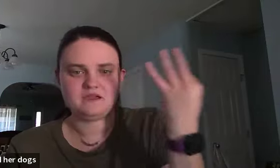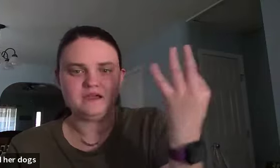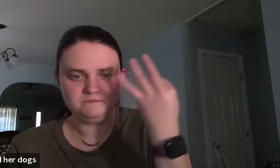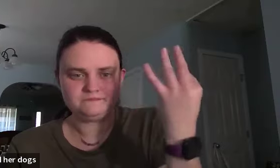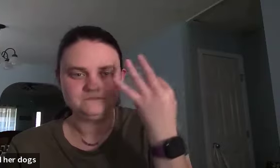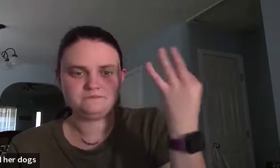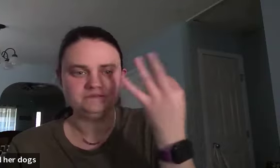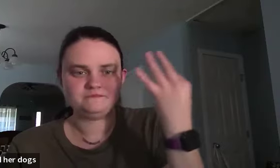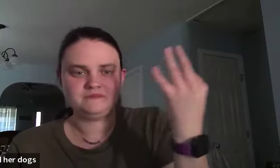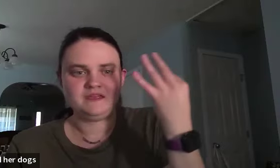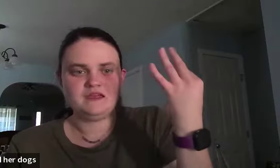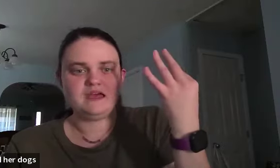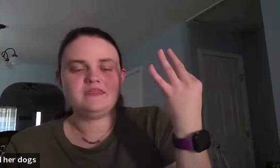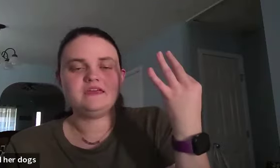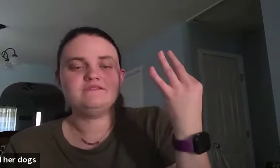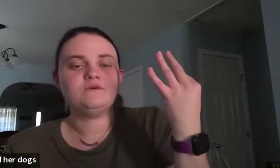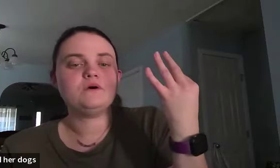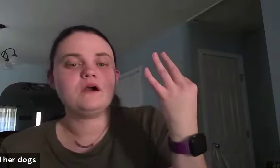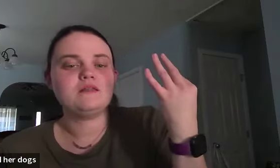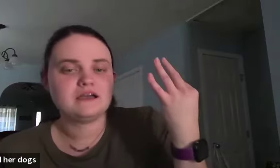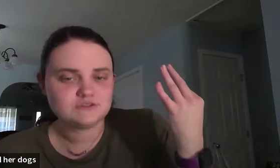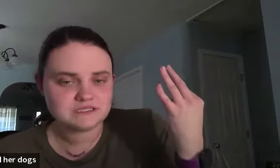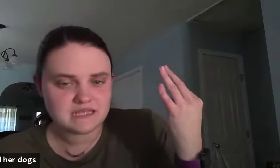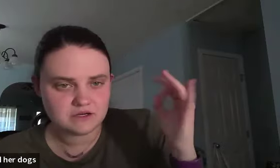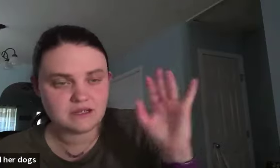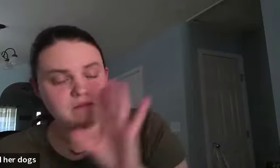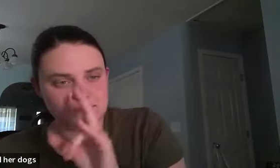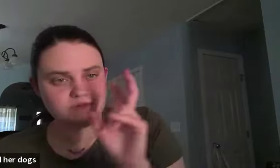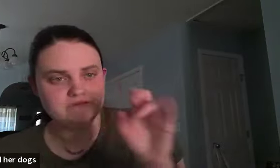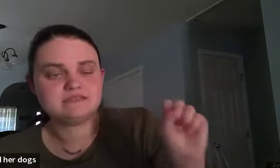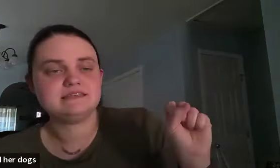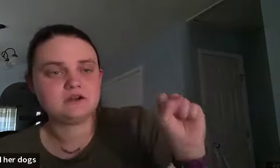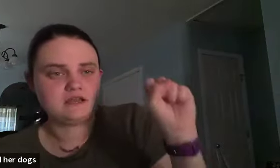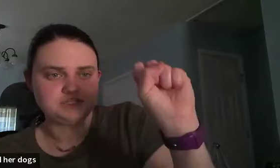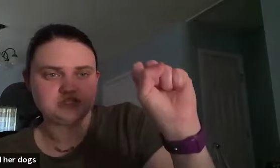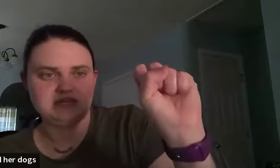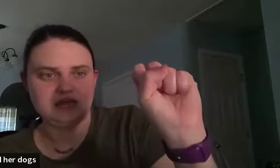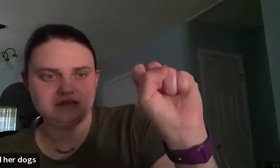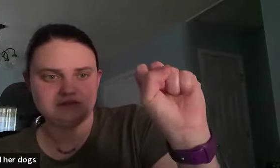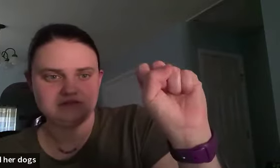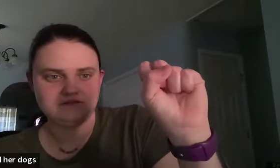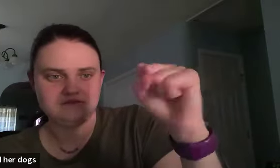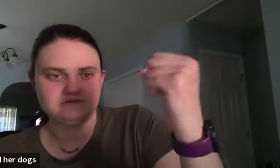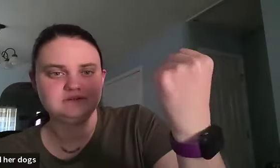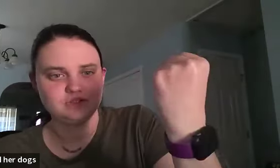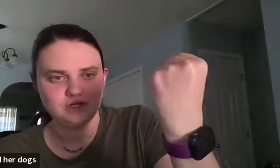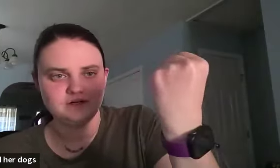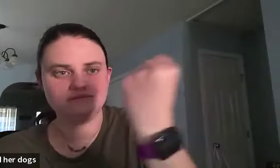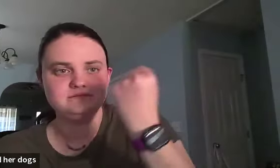Okay. And then for our last one, Saturday, last one of this Saturday, it's just the S. Turn